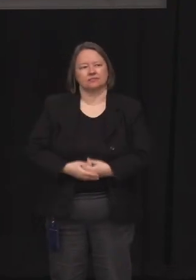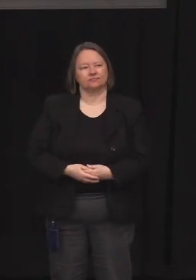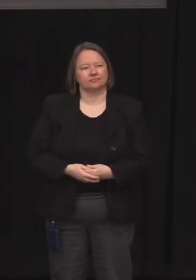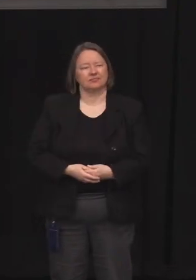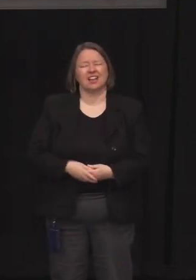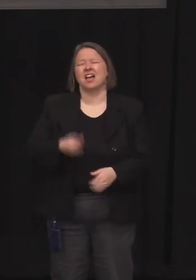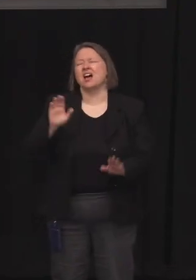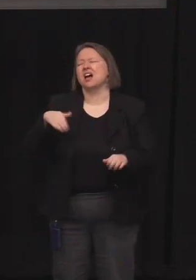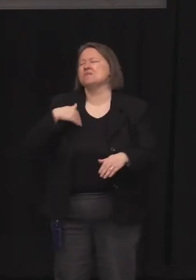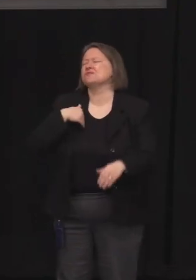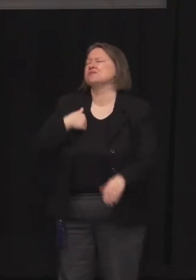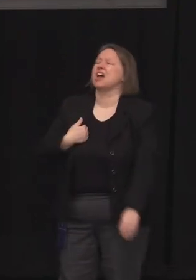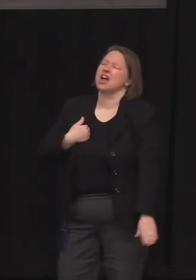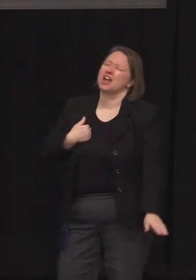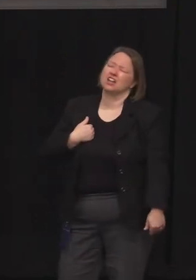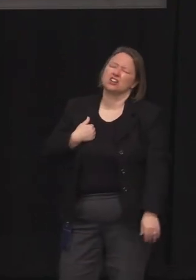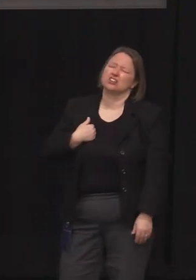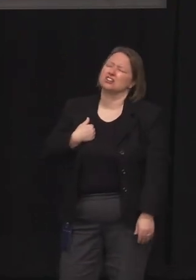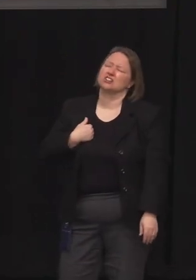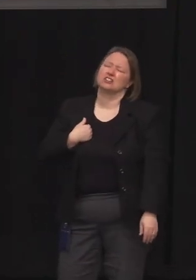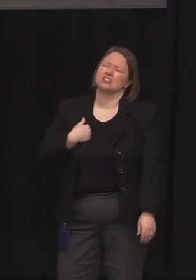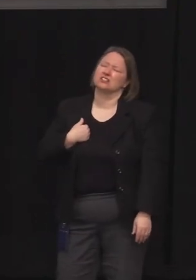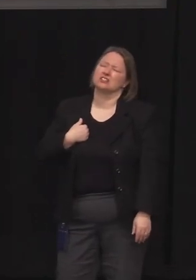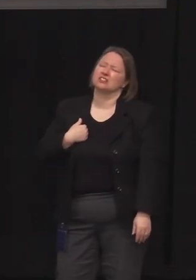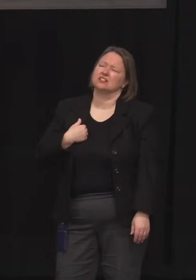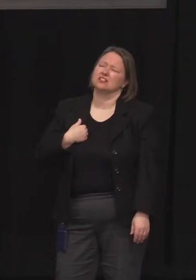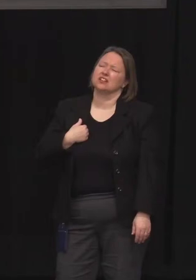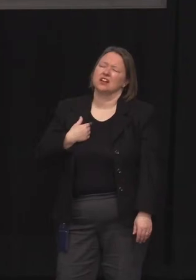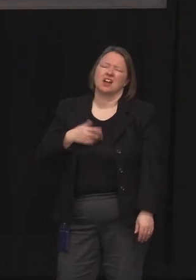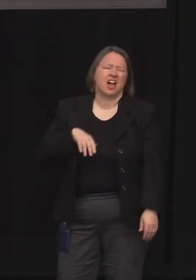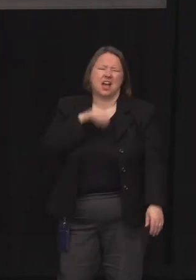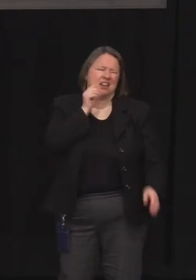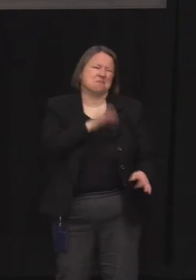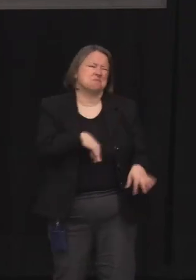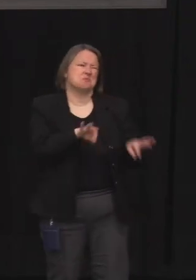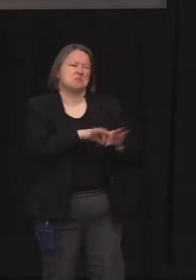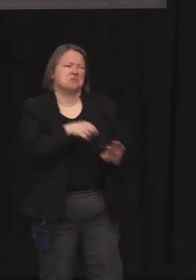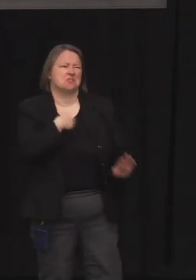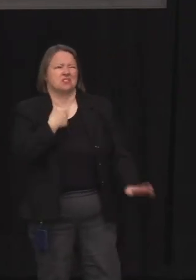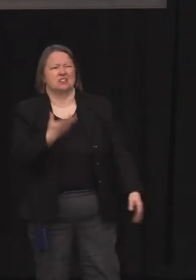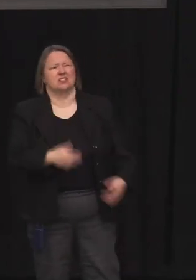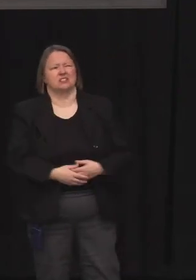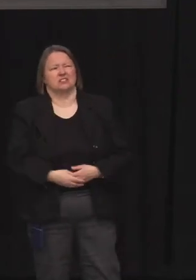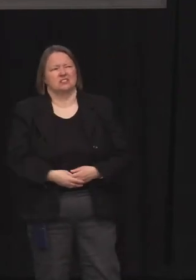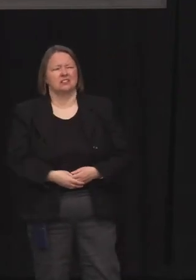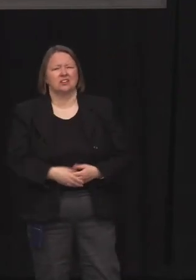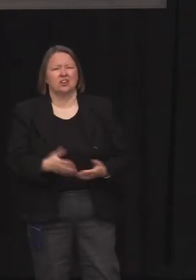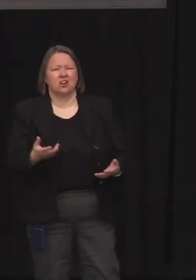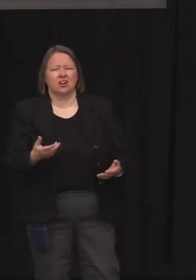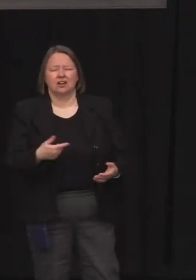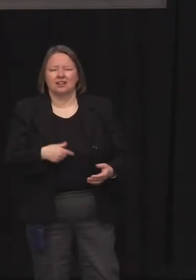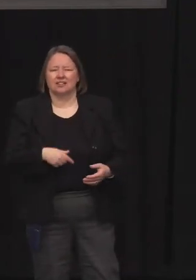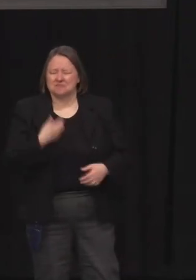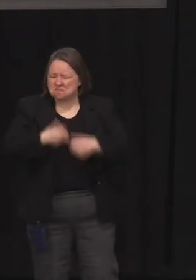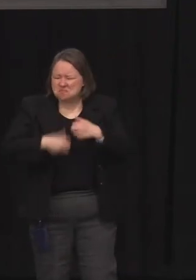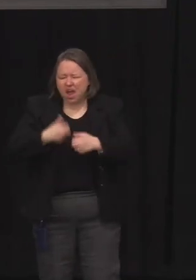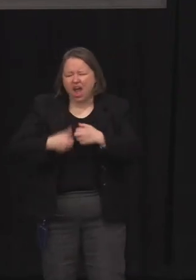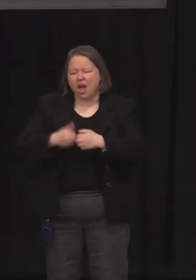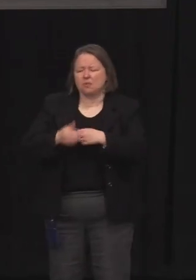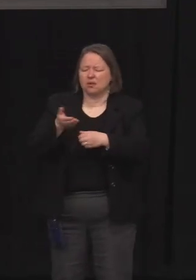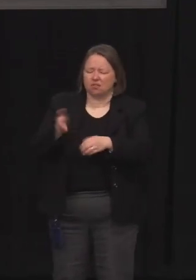I'm too tired. I'm too insignificant. I'm too hampered by